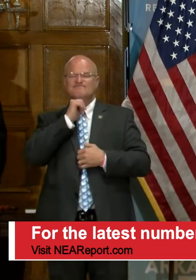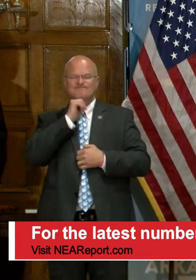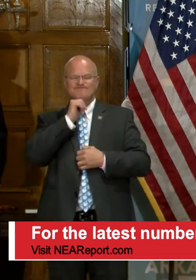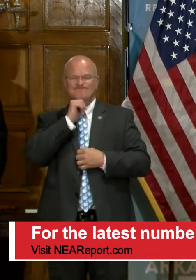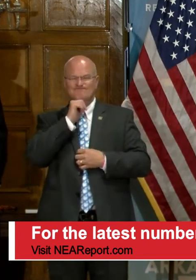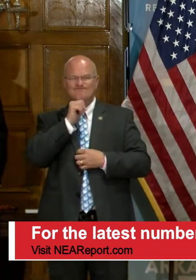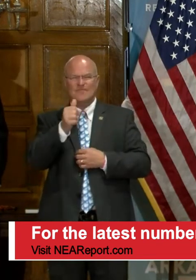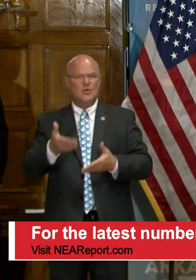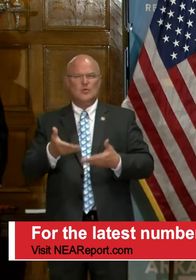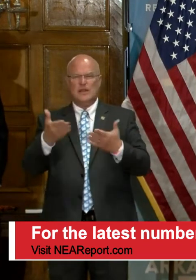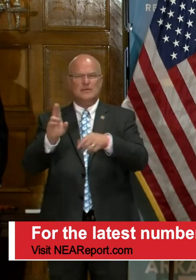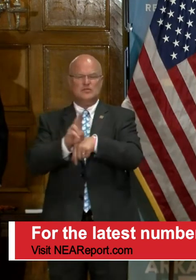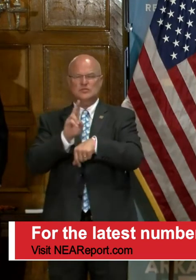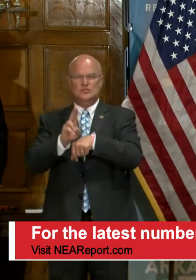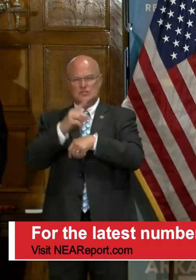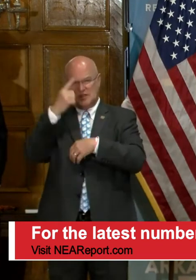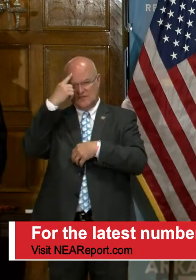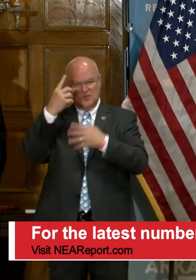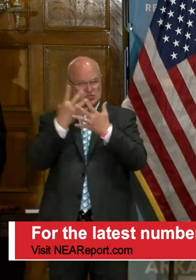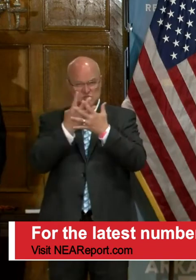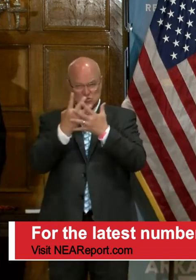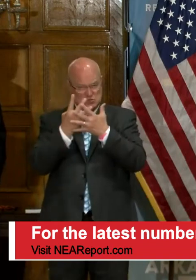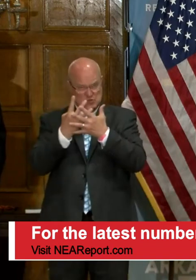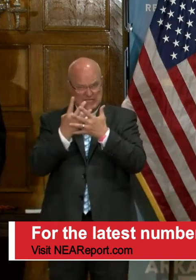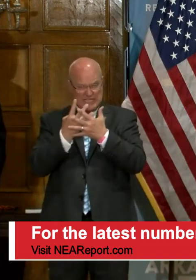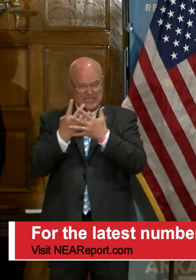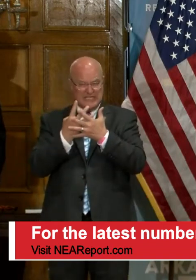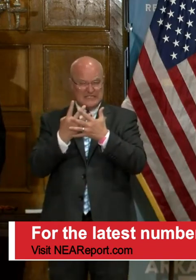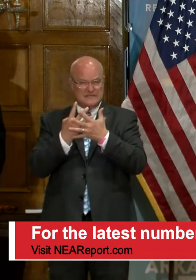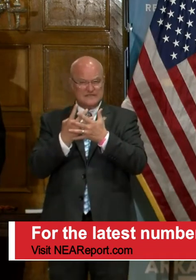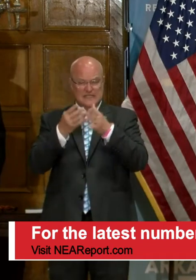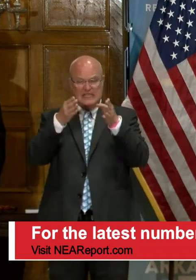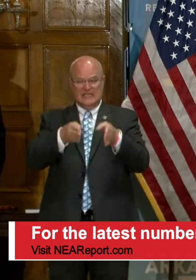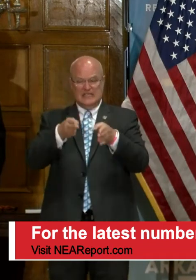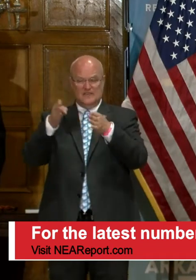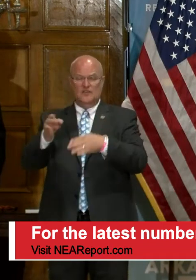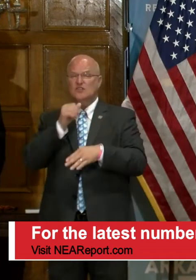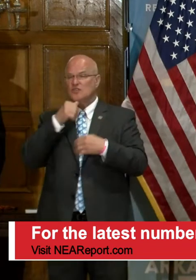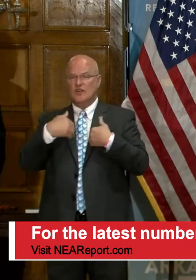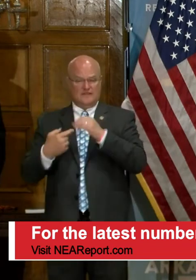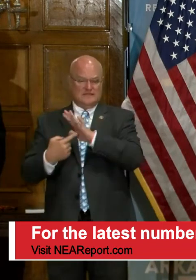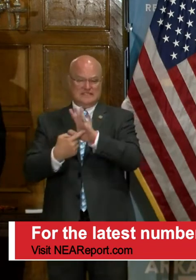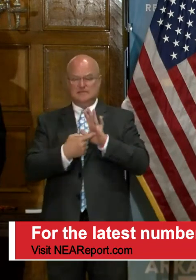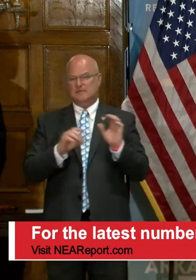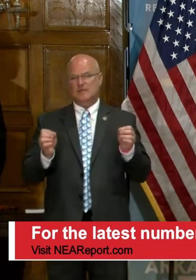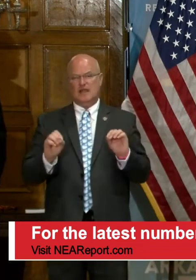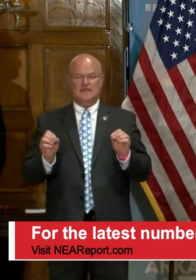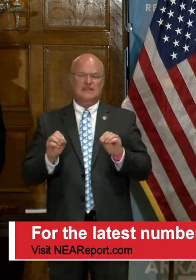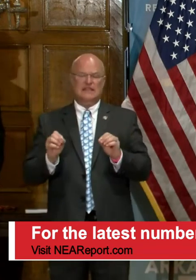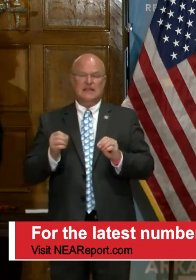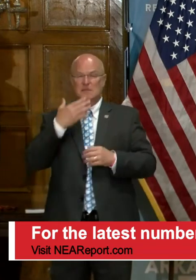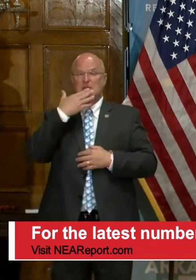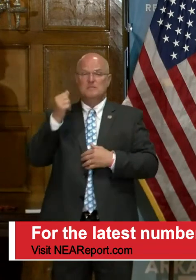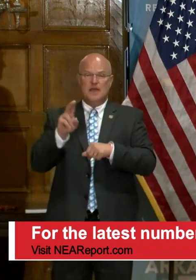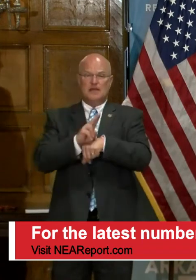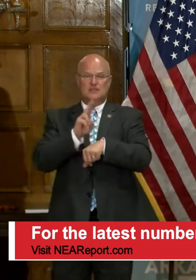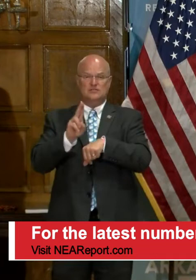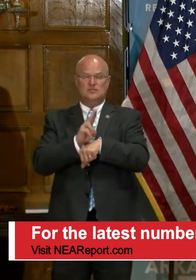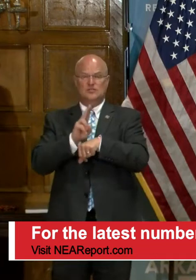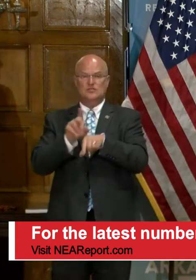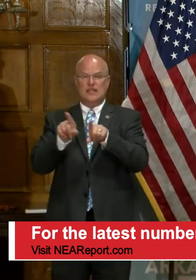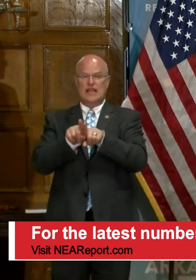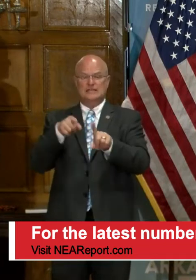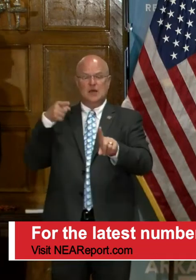not recommend using it for screening individuals who don't have symptoms. It would be best used